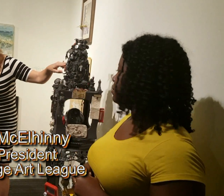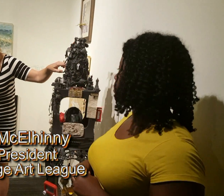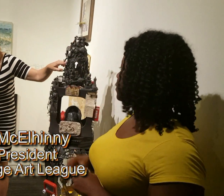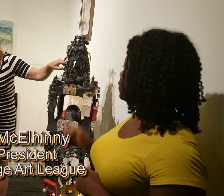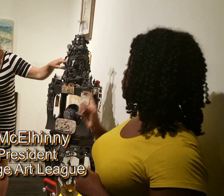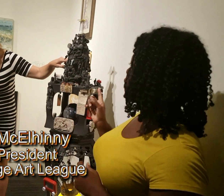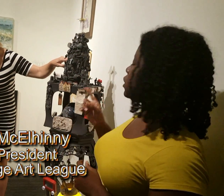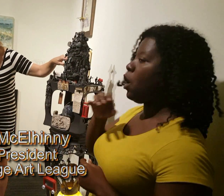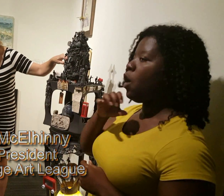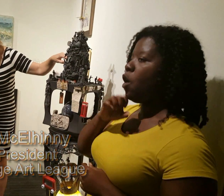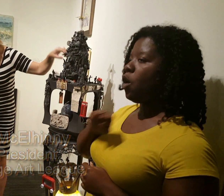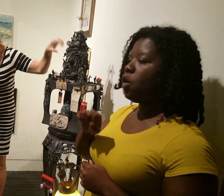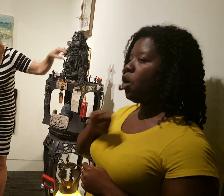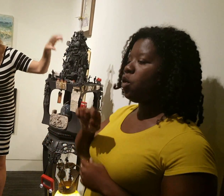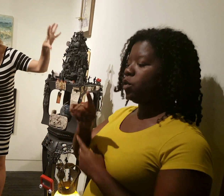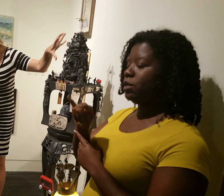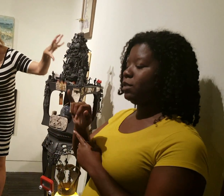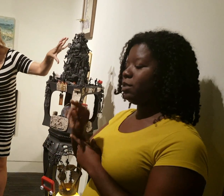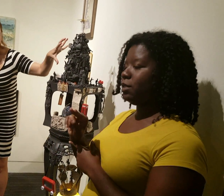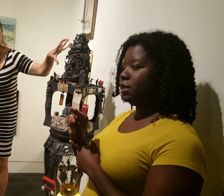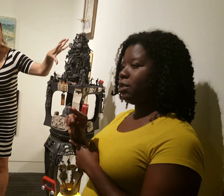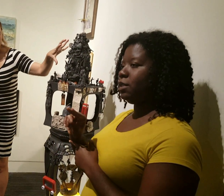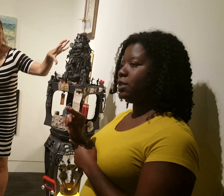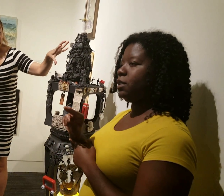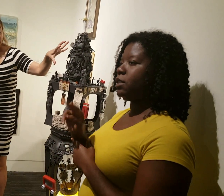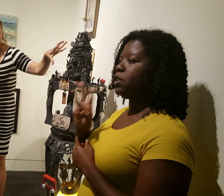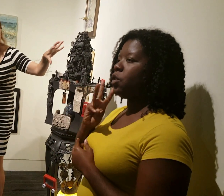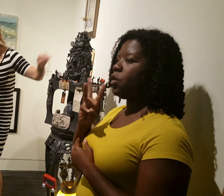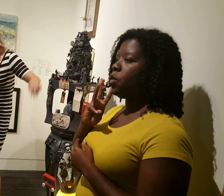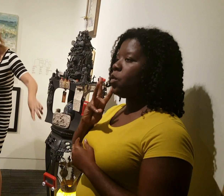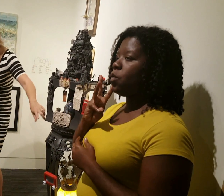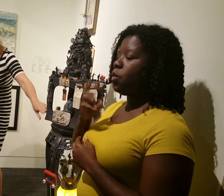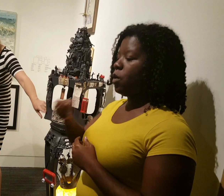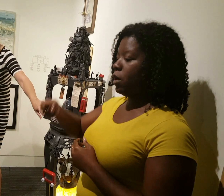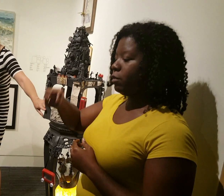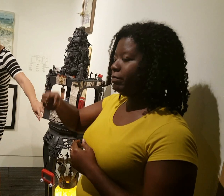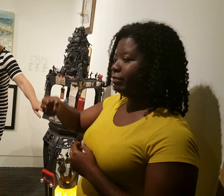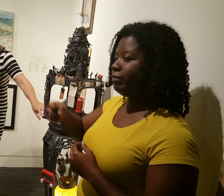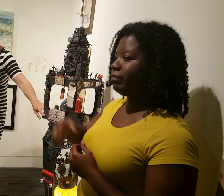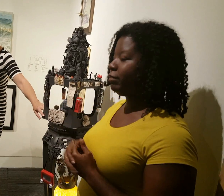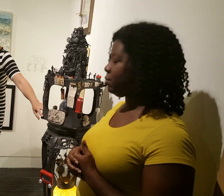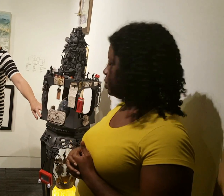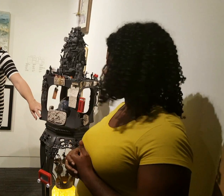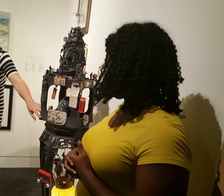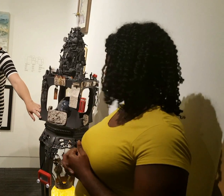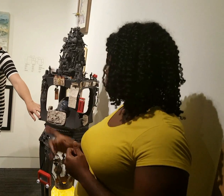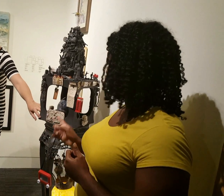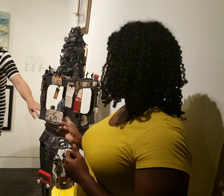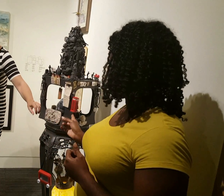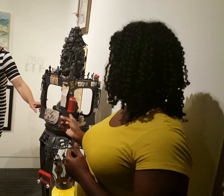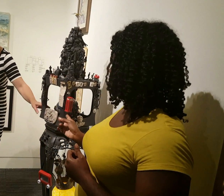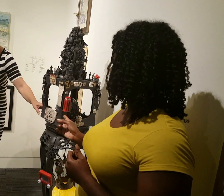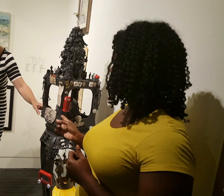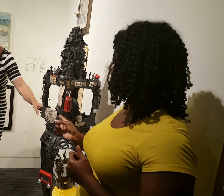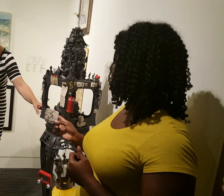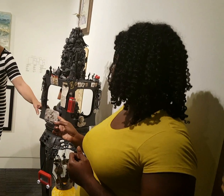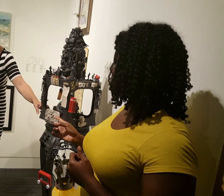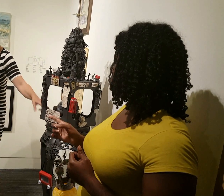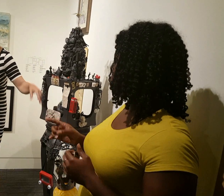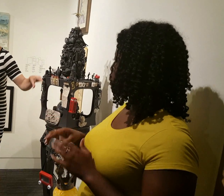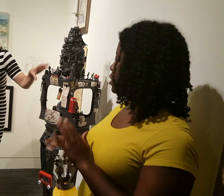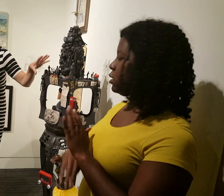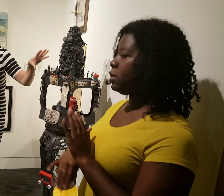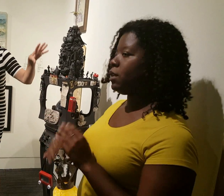water pitcher underneath here. So it started with that, and then I saw this at a garage sale. I think it's really